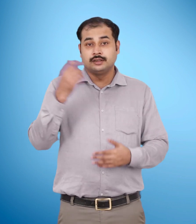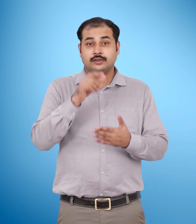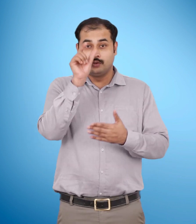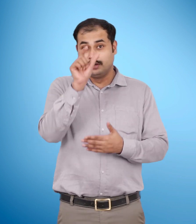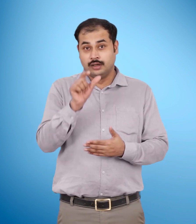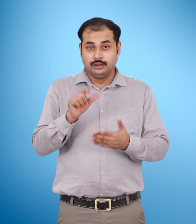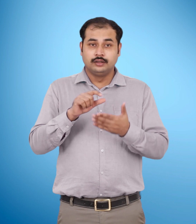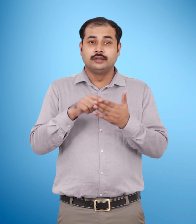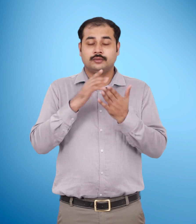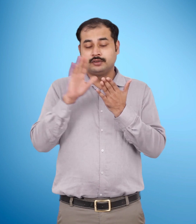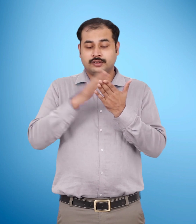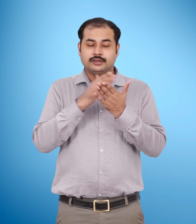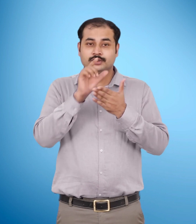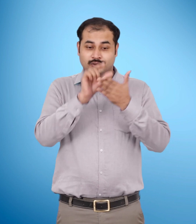New words learnt from the poem.